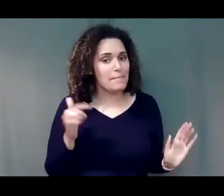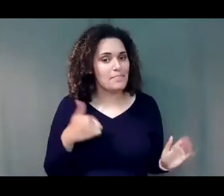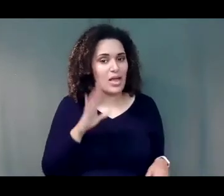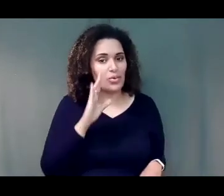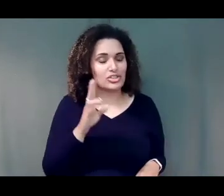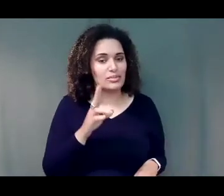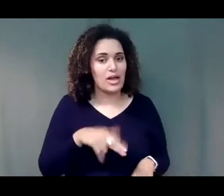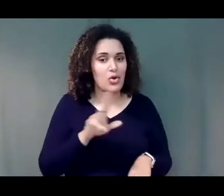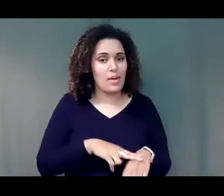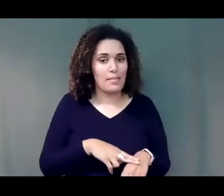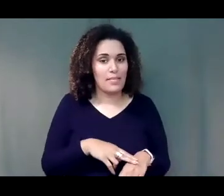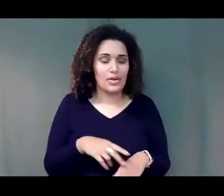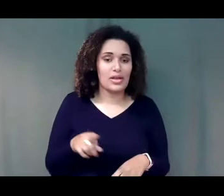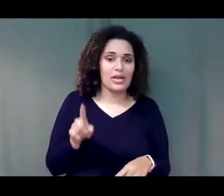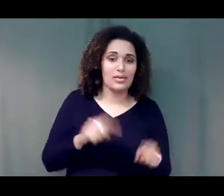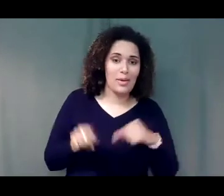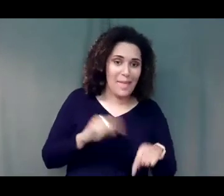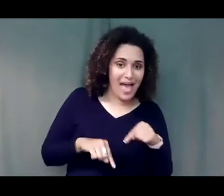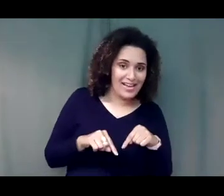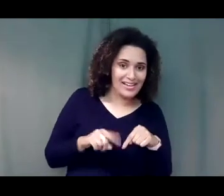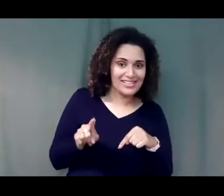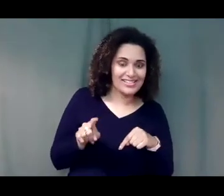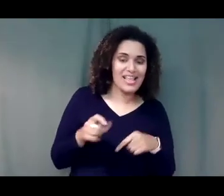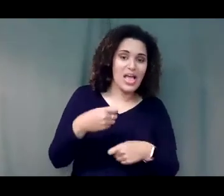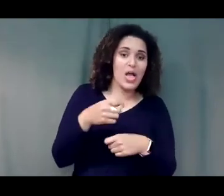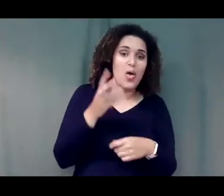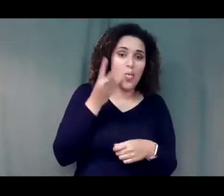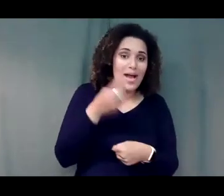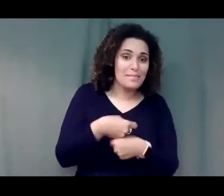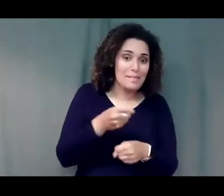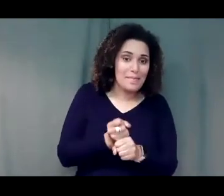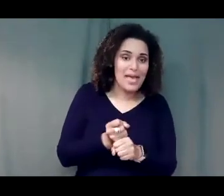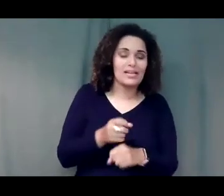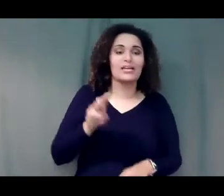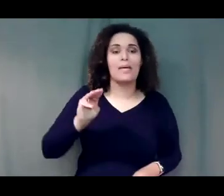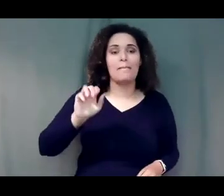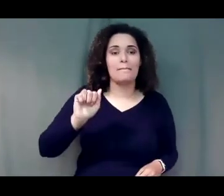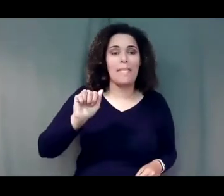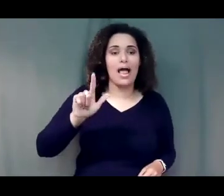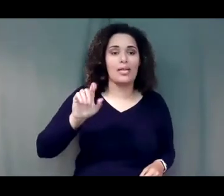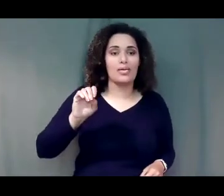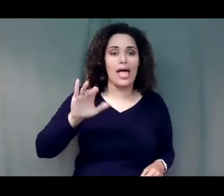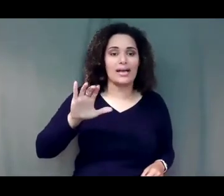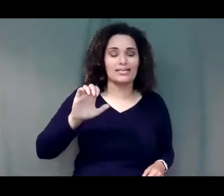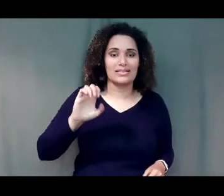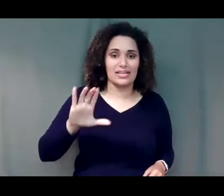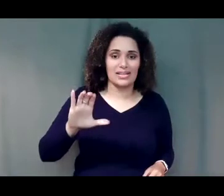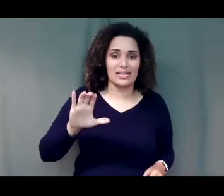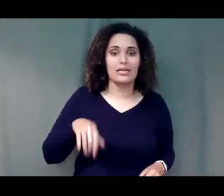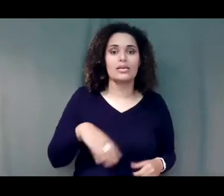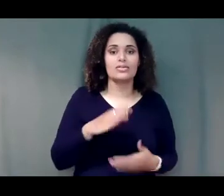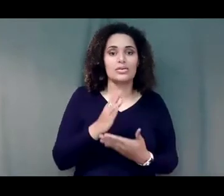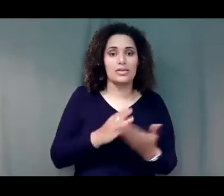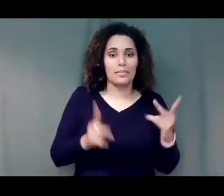roll back on the winemaking, just talk for a second about what malolactic is, in case that's sort of something that people aren't